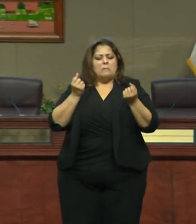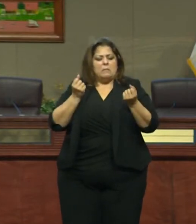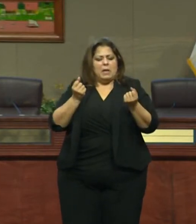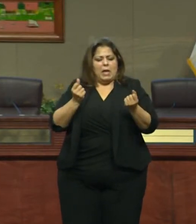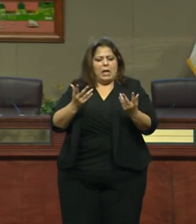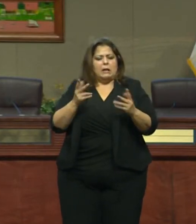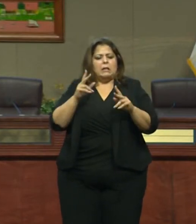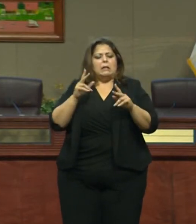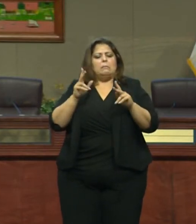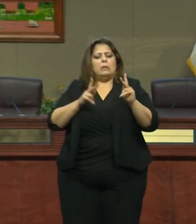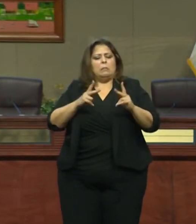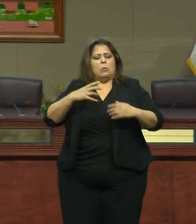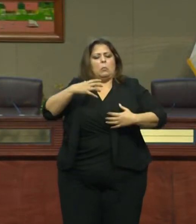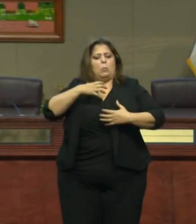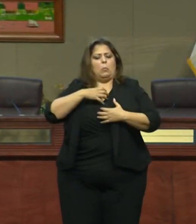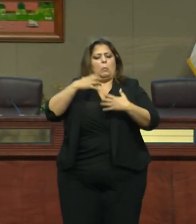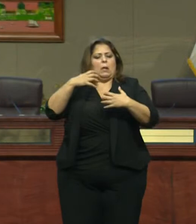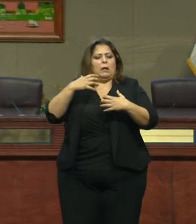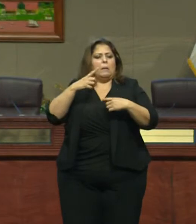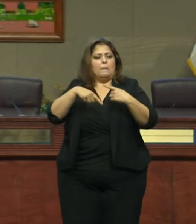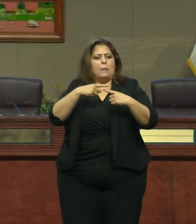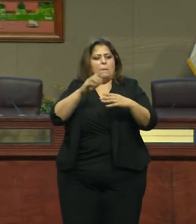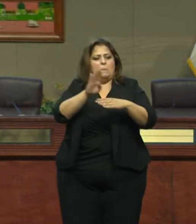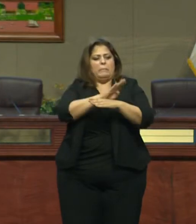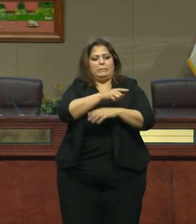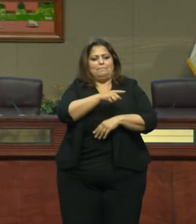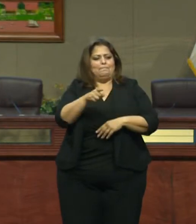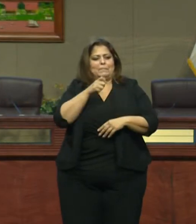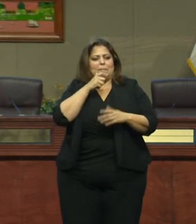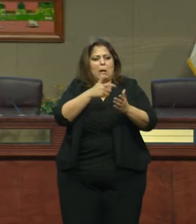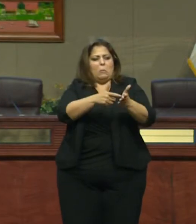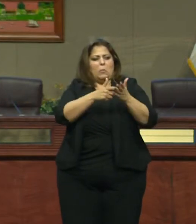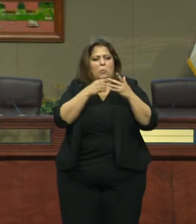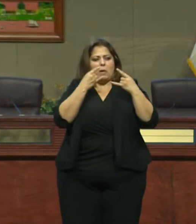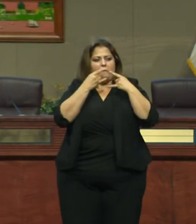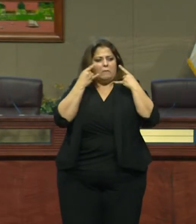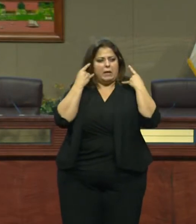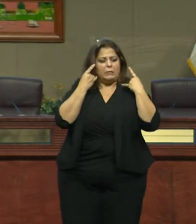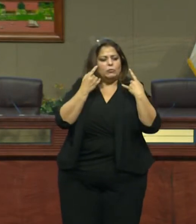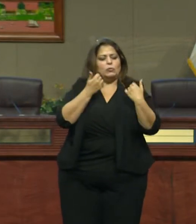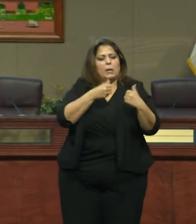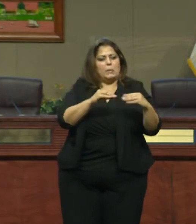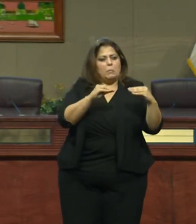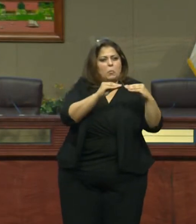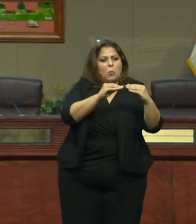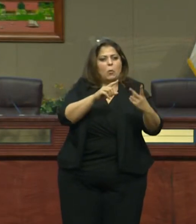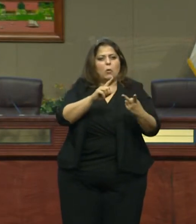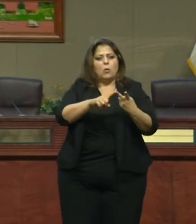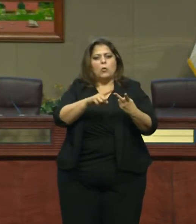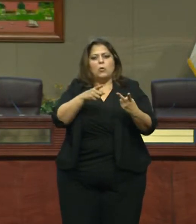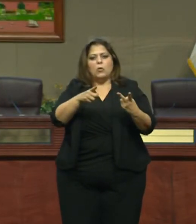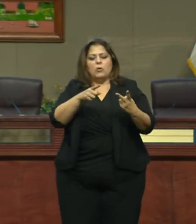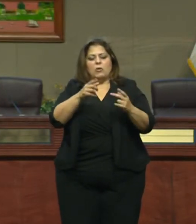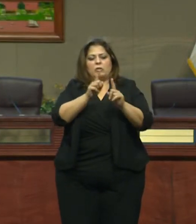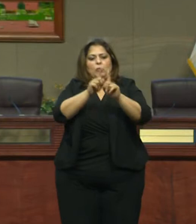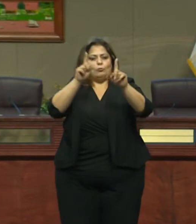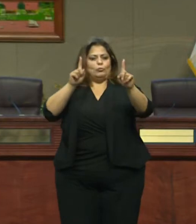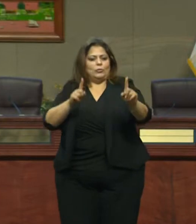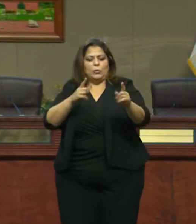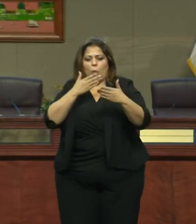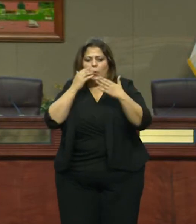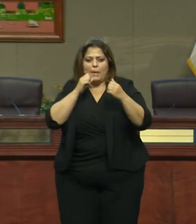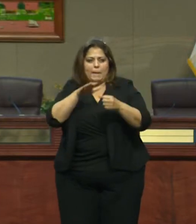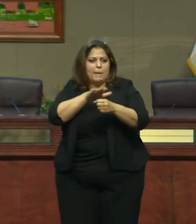about businesses that are no longer requiring facial coverings or do not have adequate social distancing